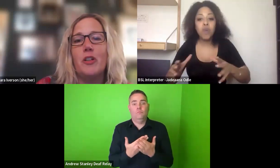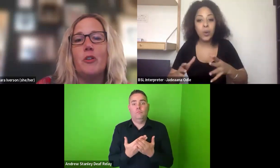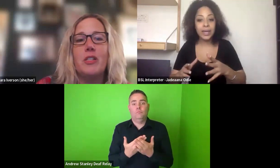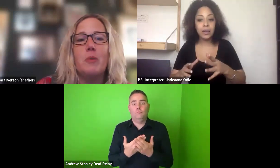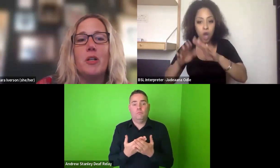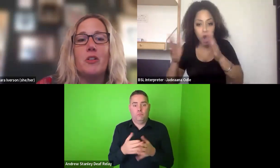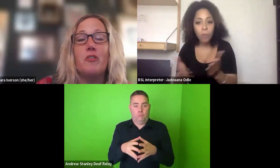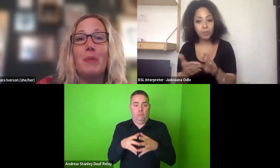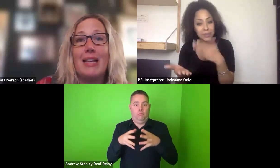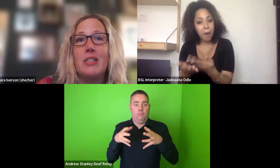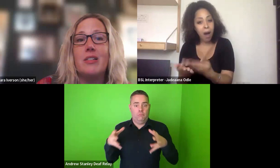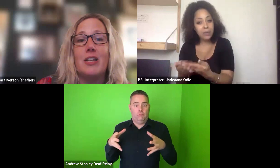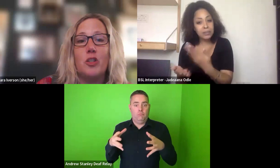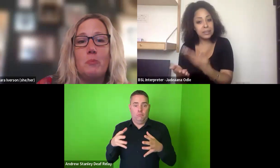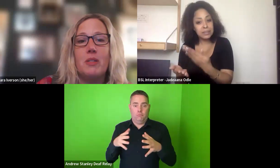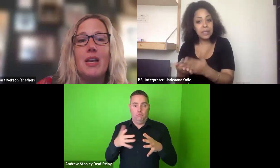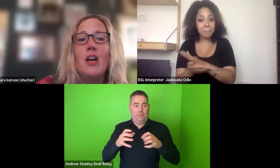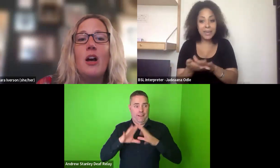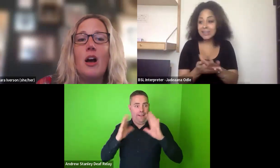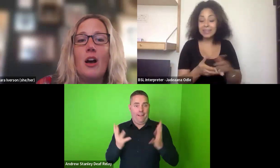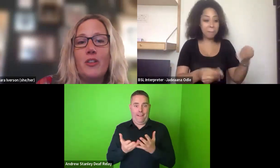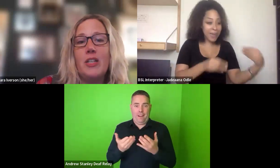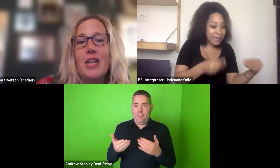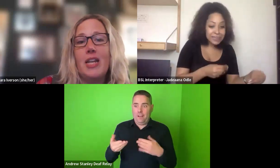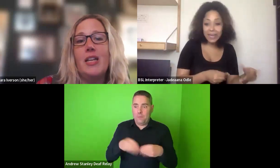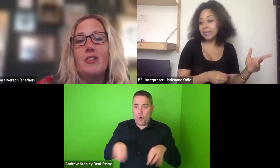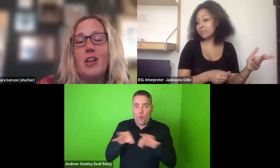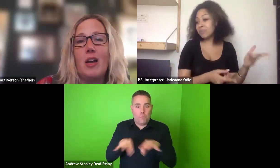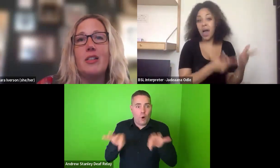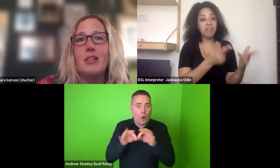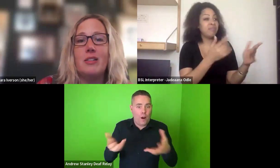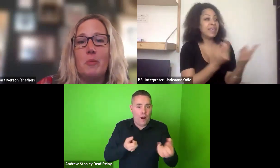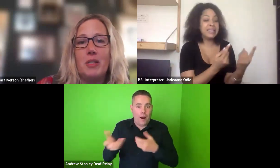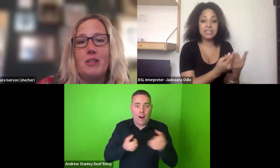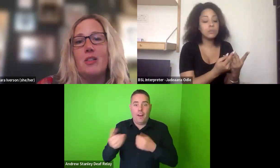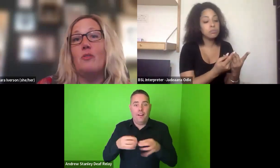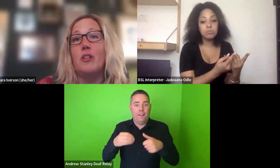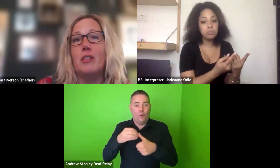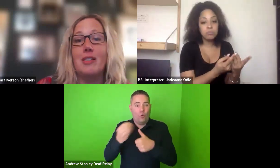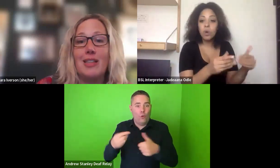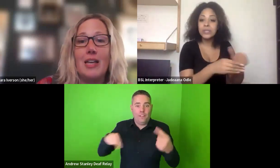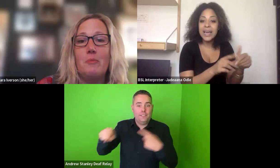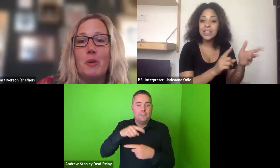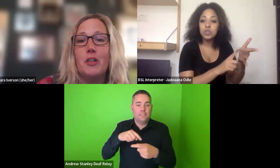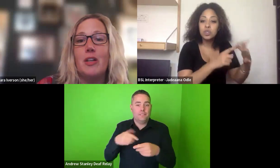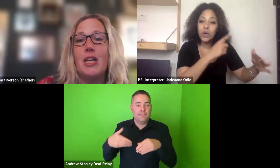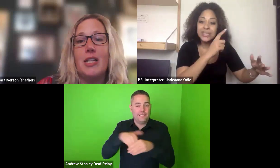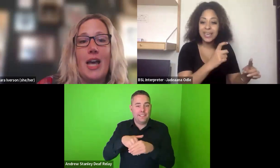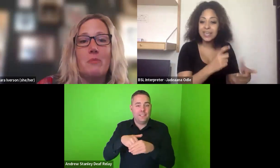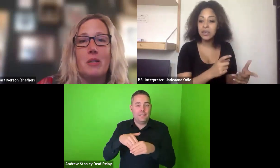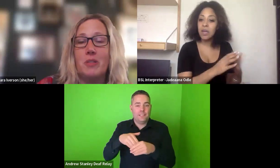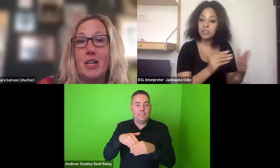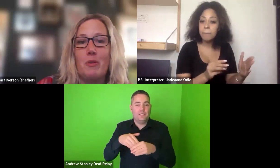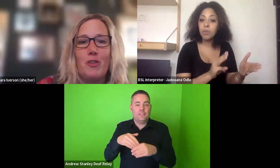the ever-increasing production of plastics and chips, often containing toxic substances, for instance, lead, mercury,